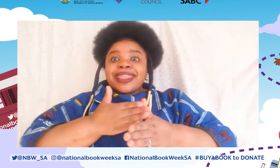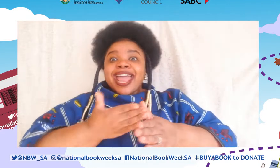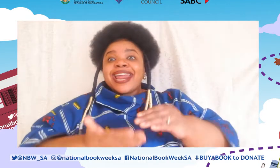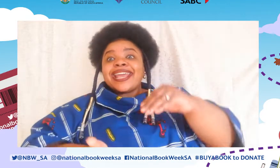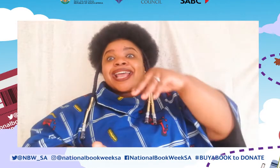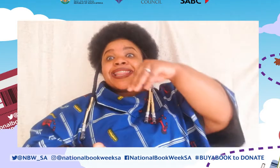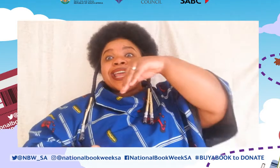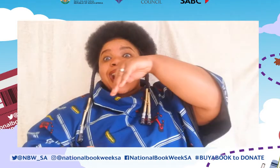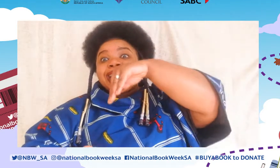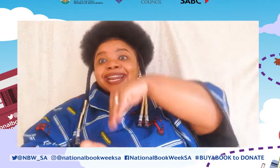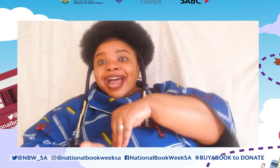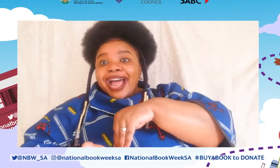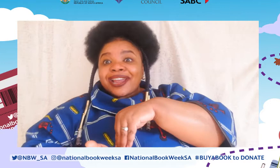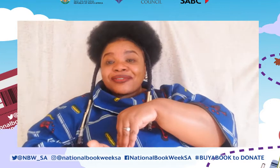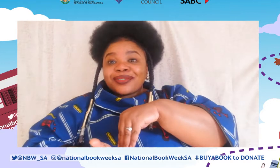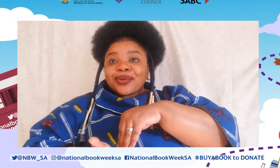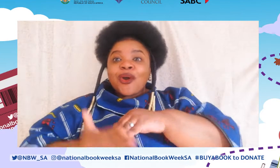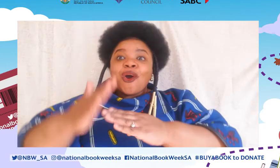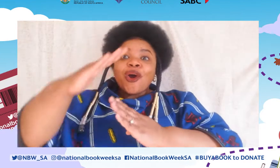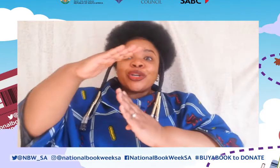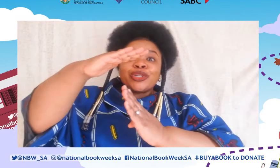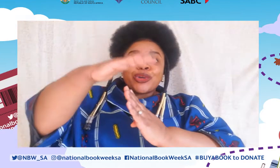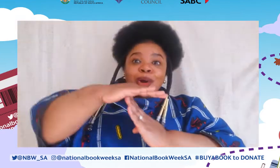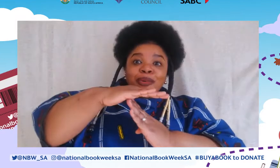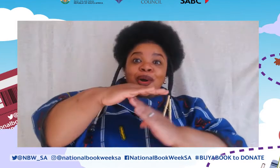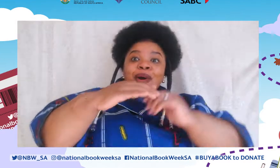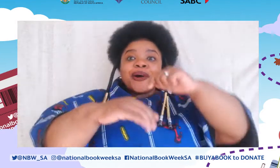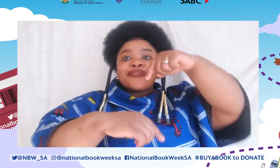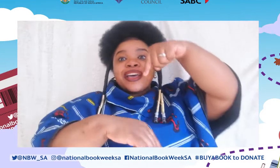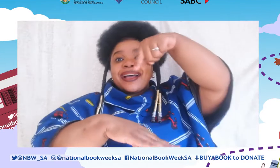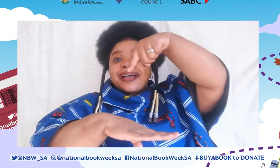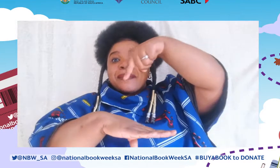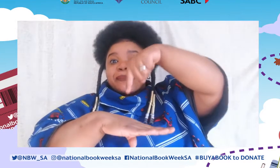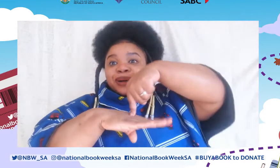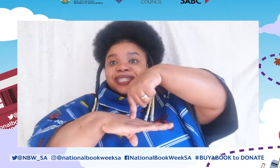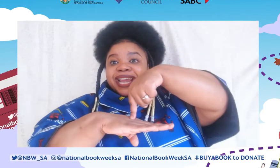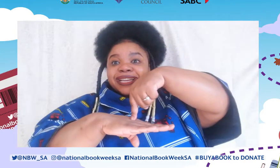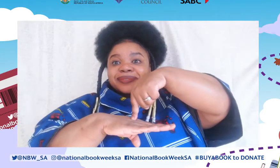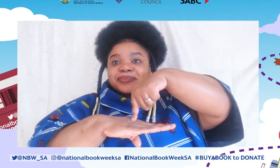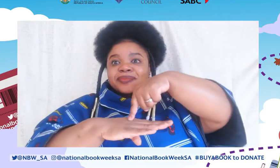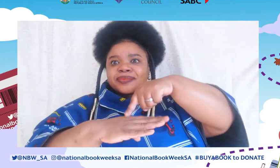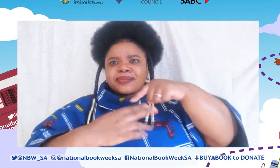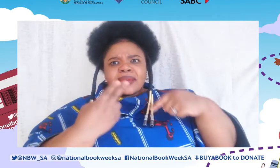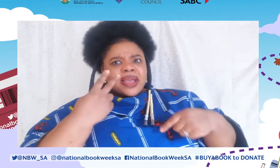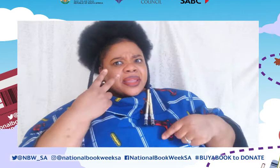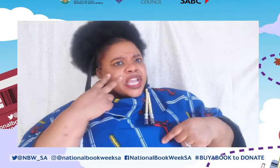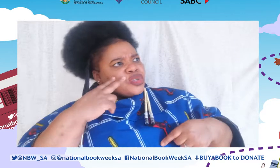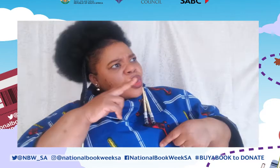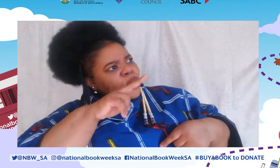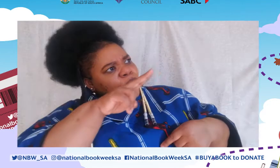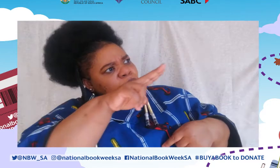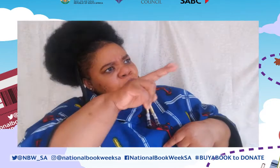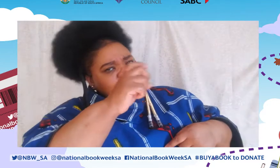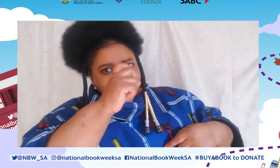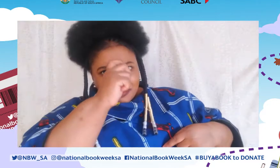and then they arrived on top of the mountain. They